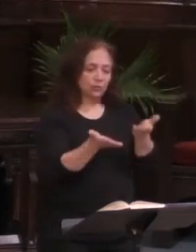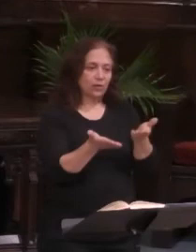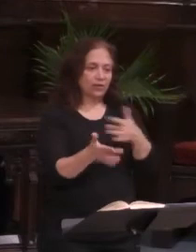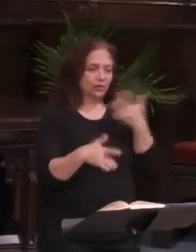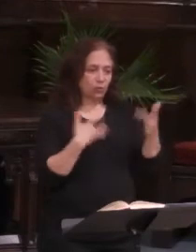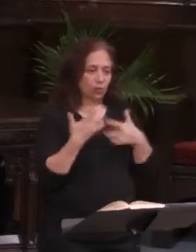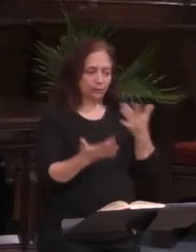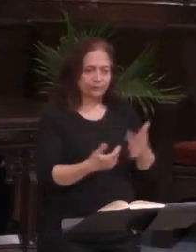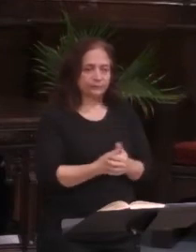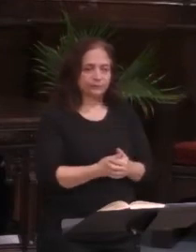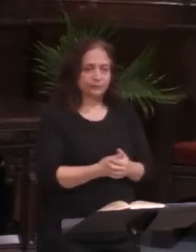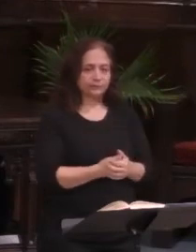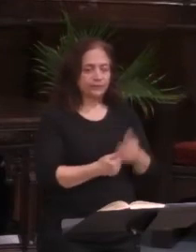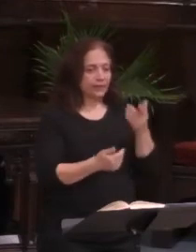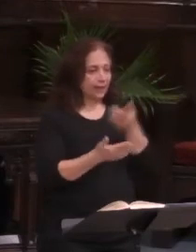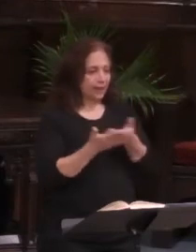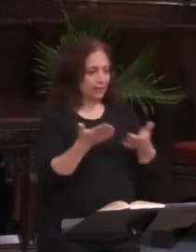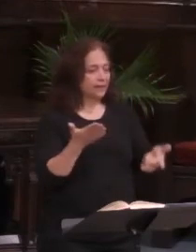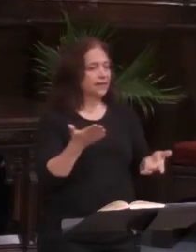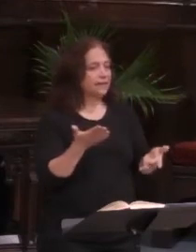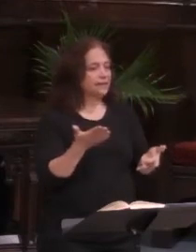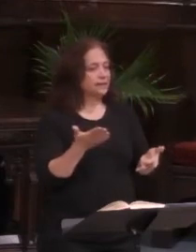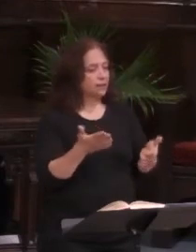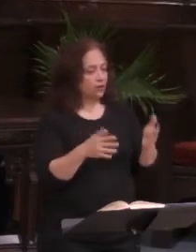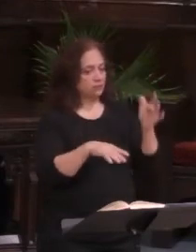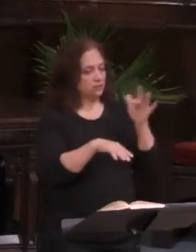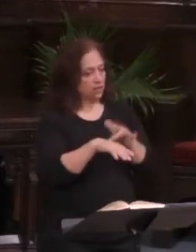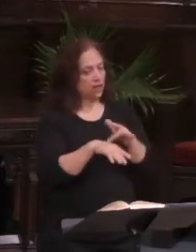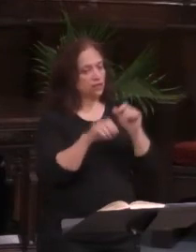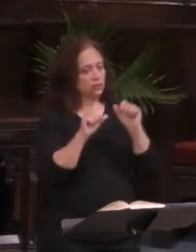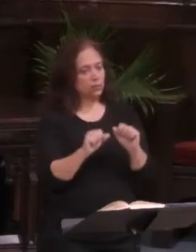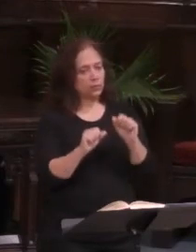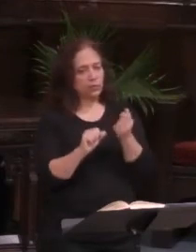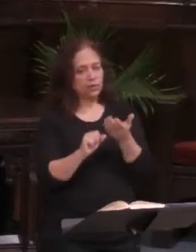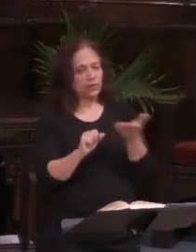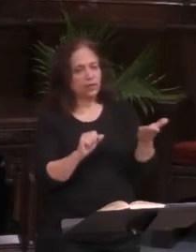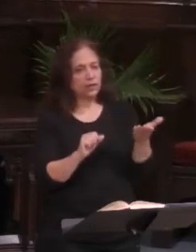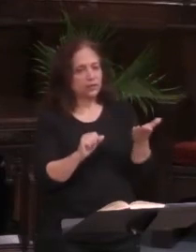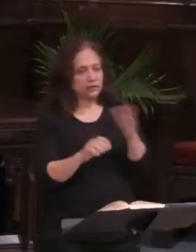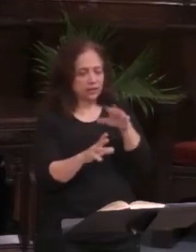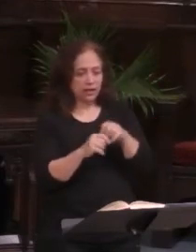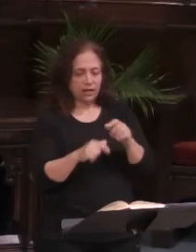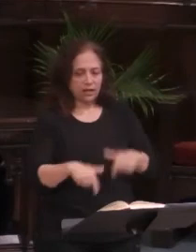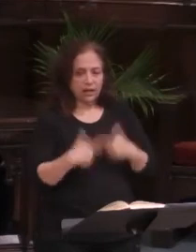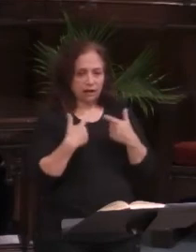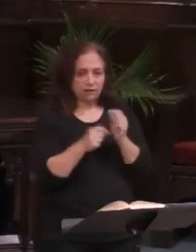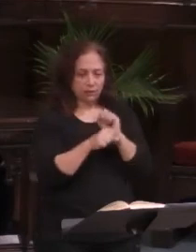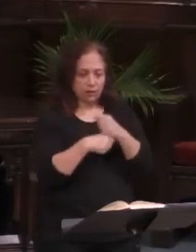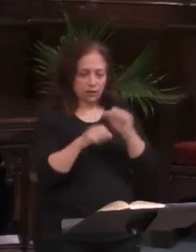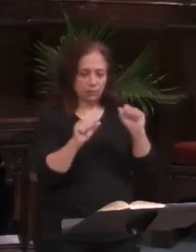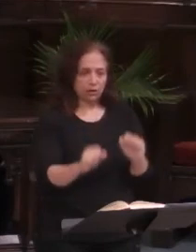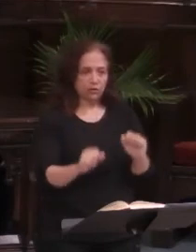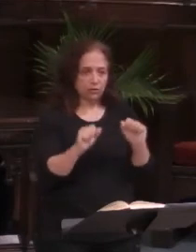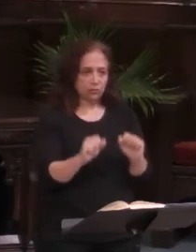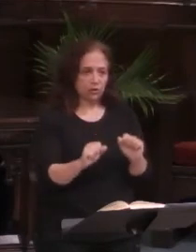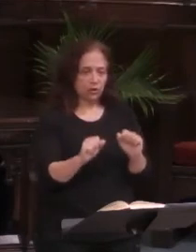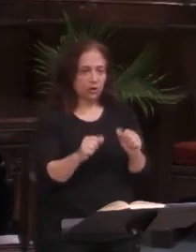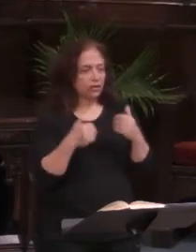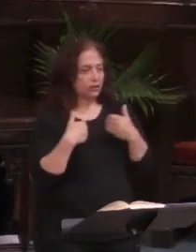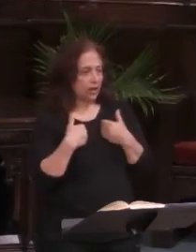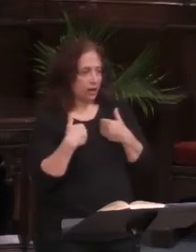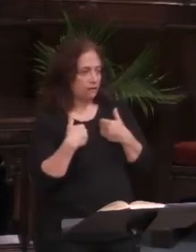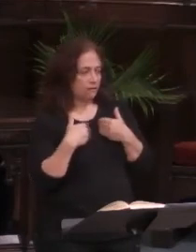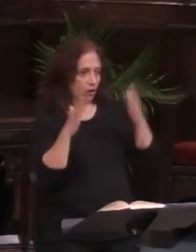joy. These are tangible things in our lives that I believe make it possible to